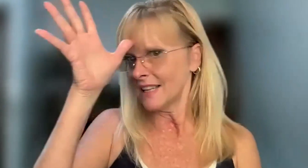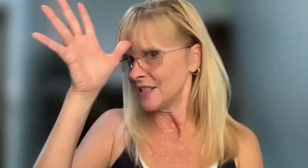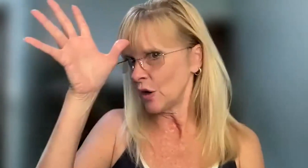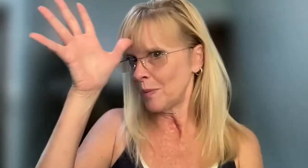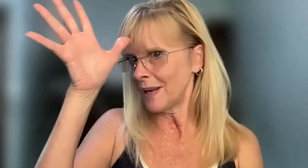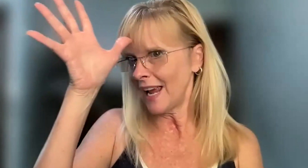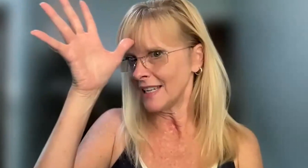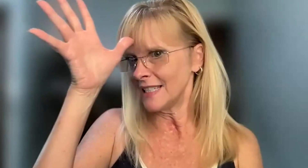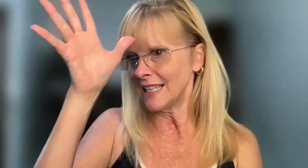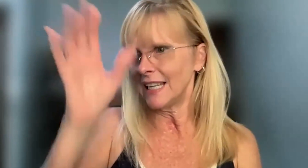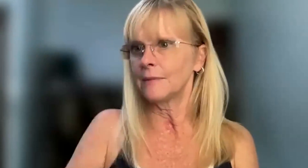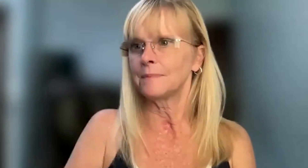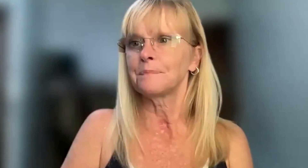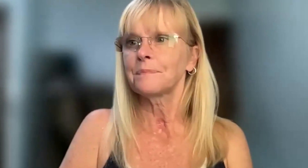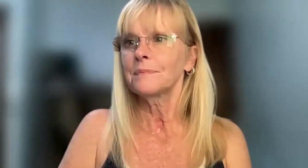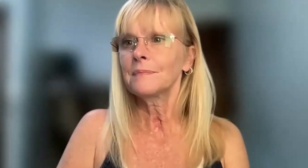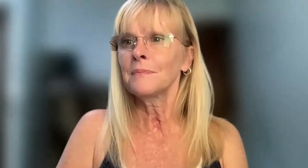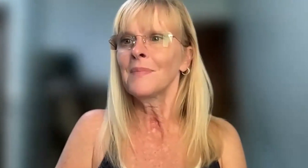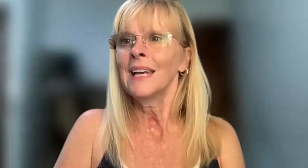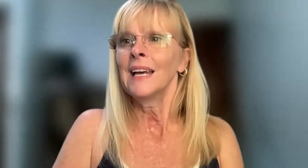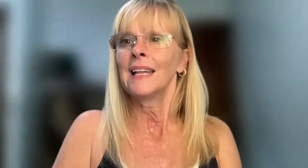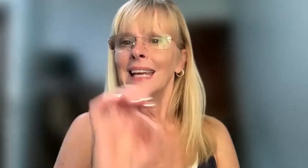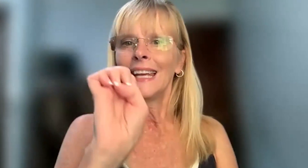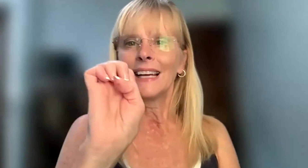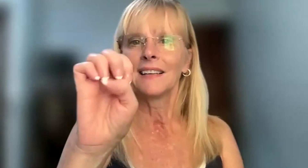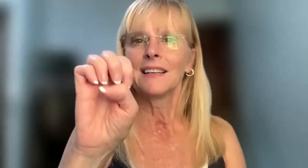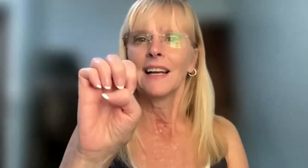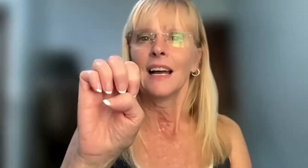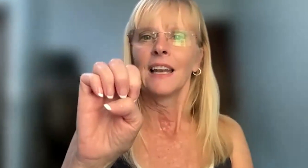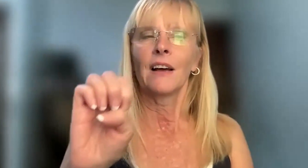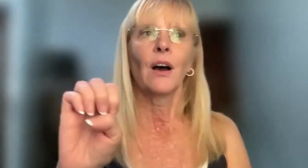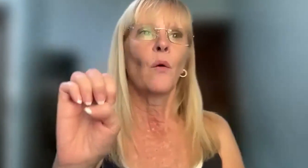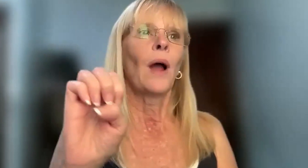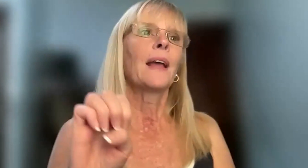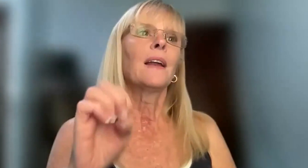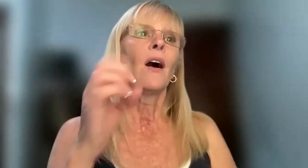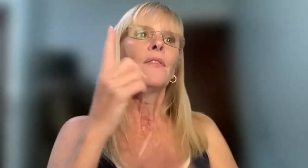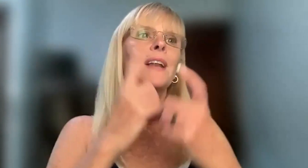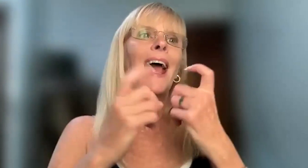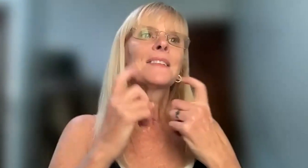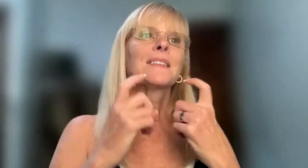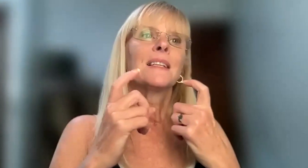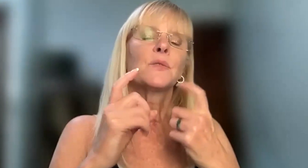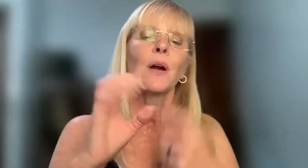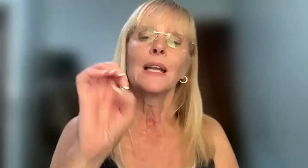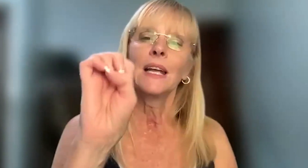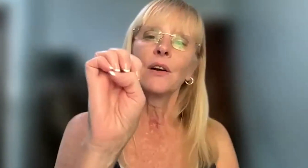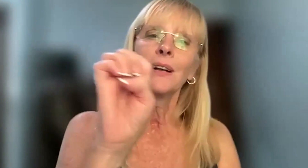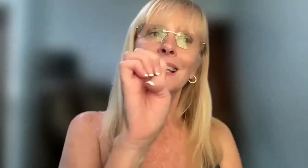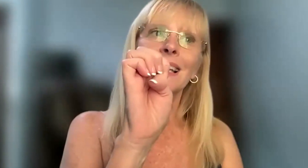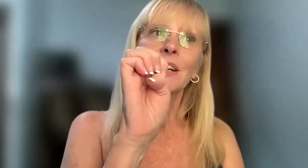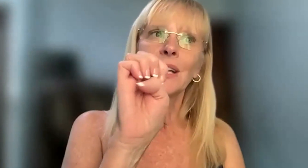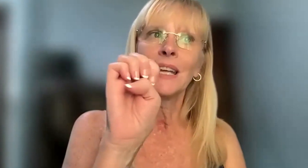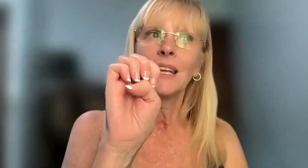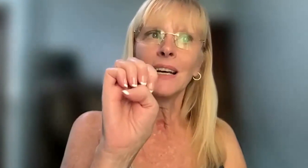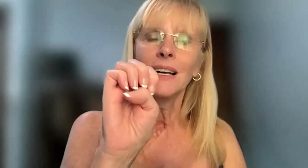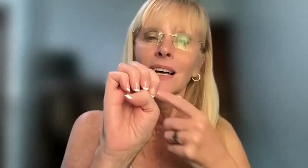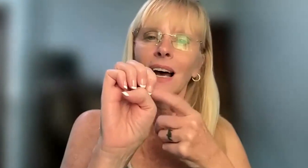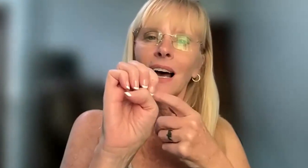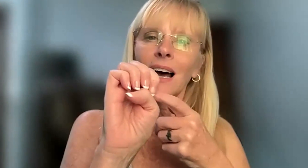the open hand D. E. Now, I get often asked this right here, the letter E,